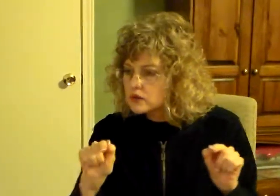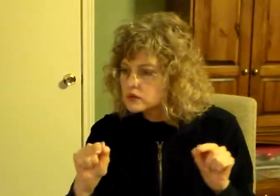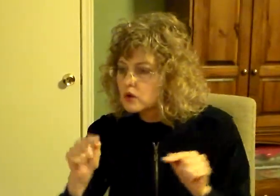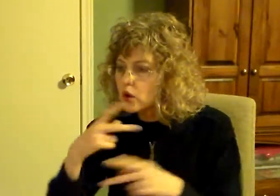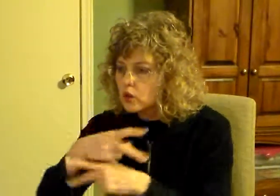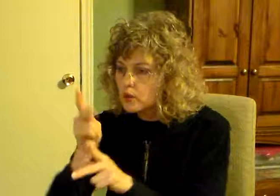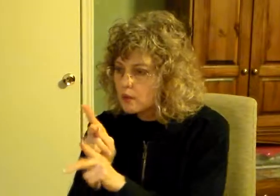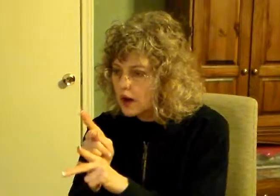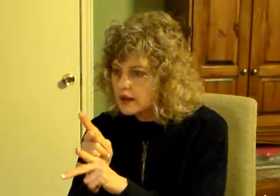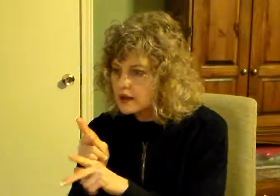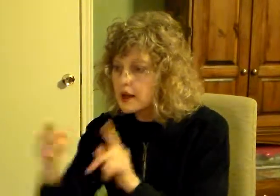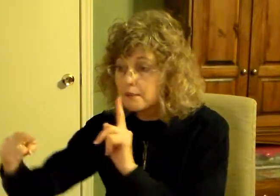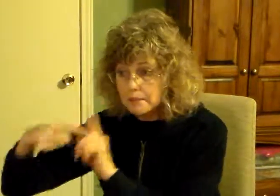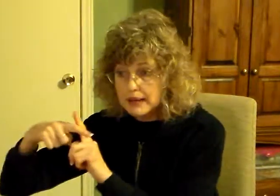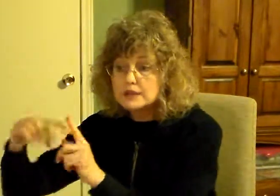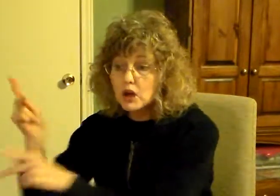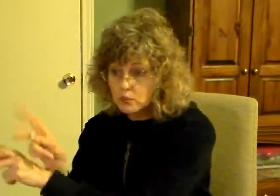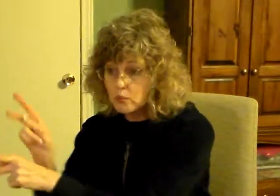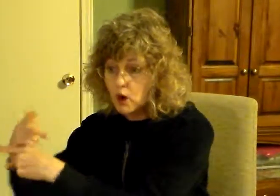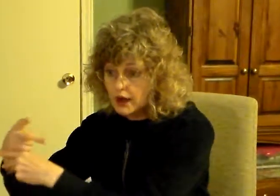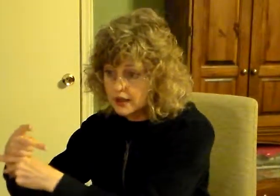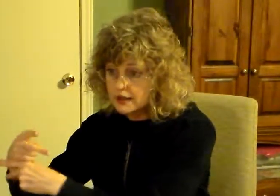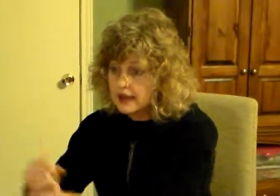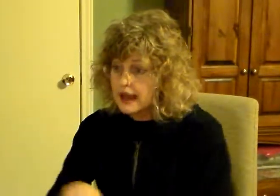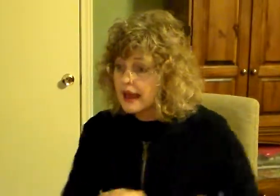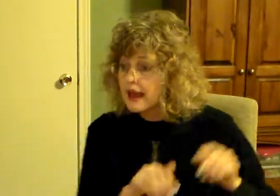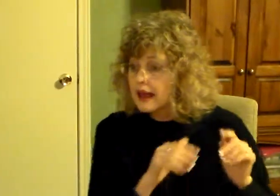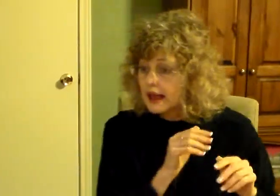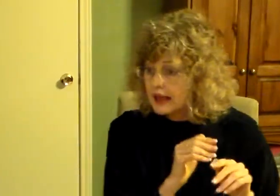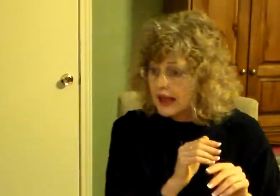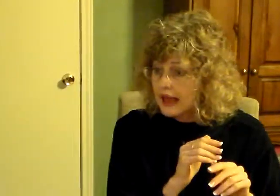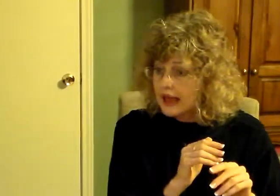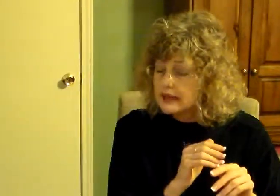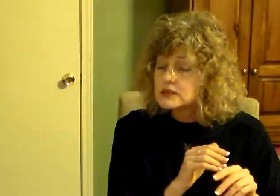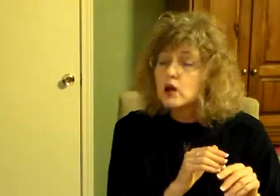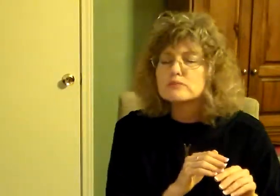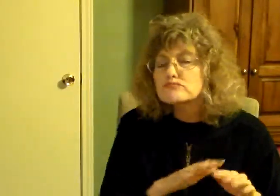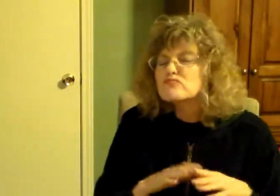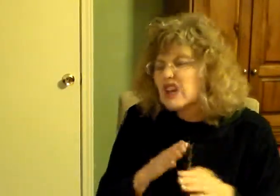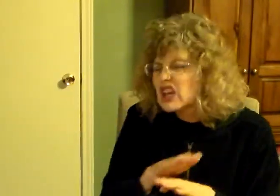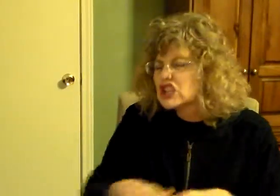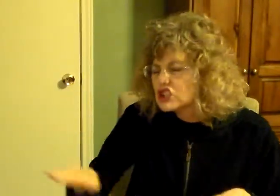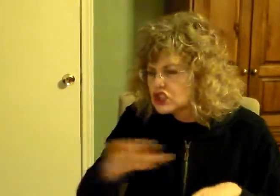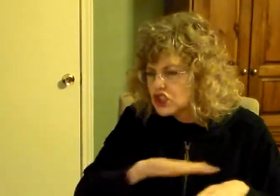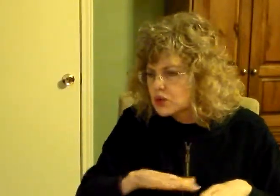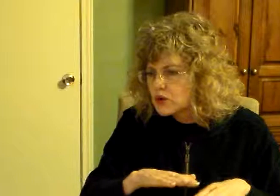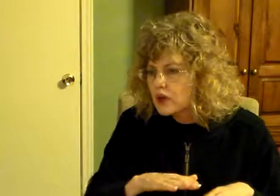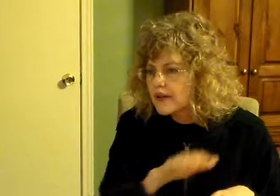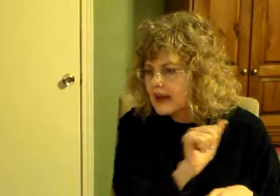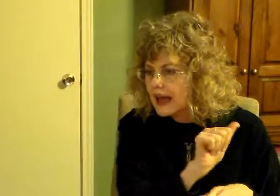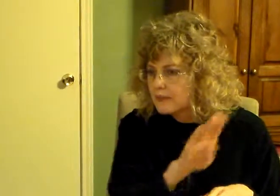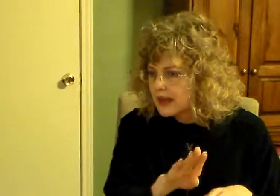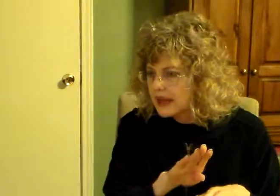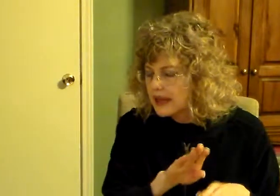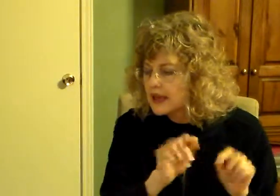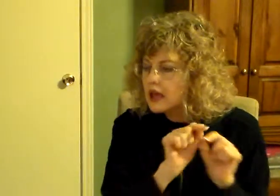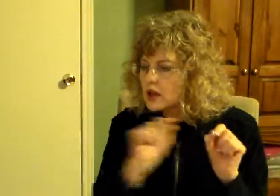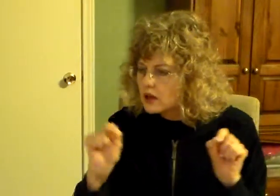The general equation then is AB breaks down into A and breaks down into B, where A and B could be